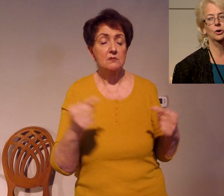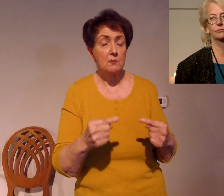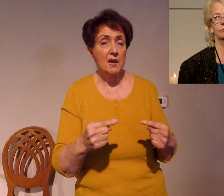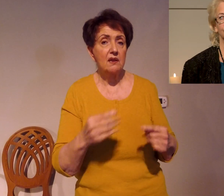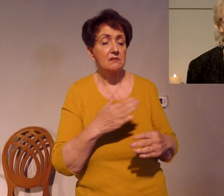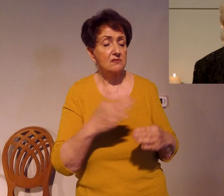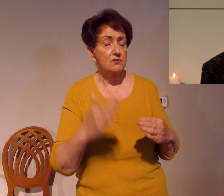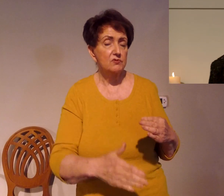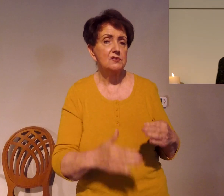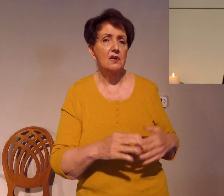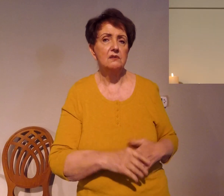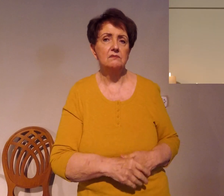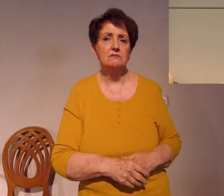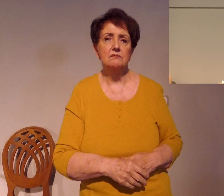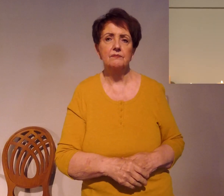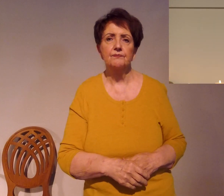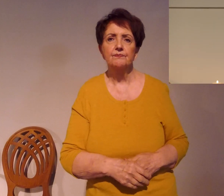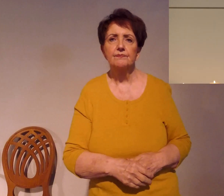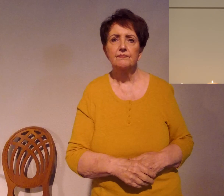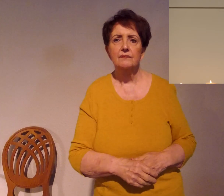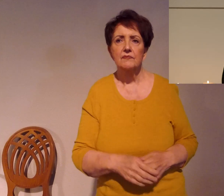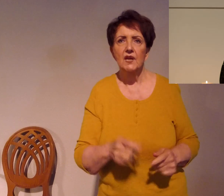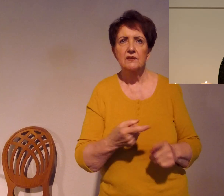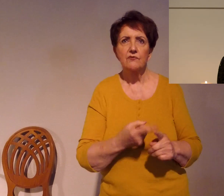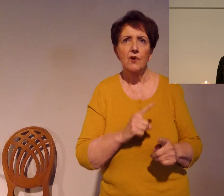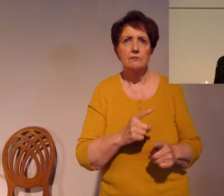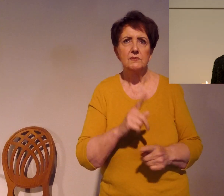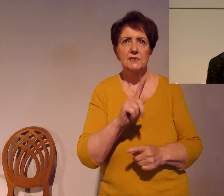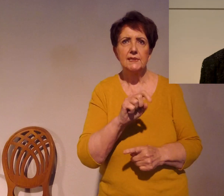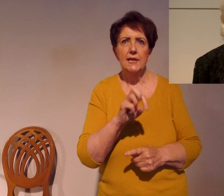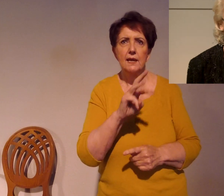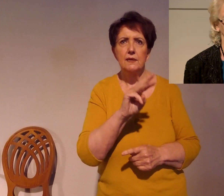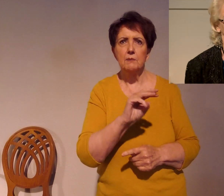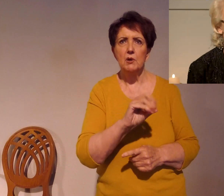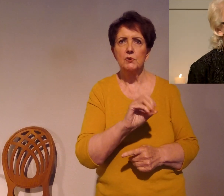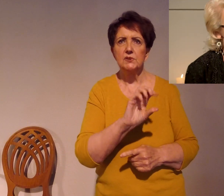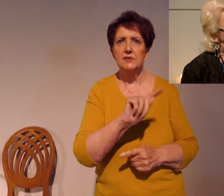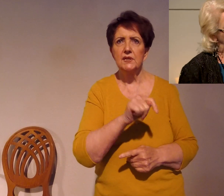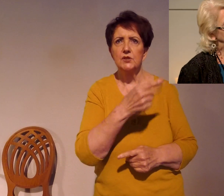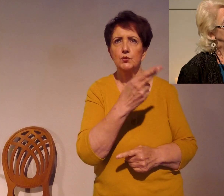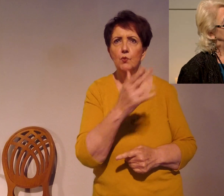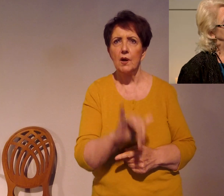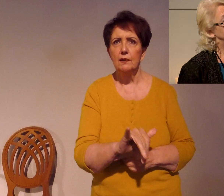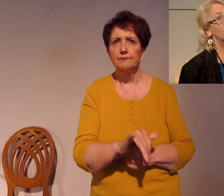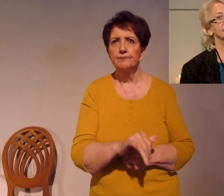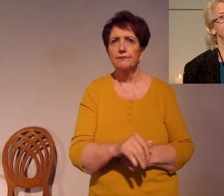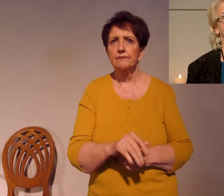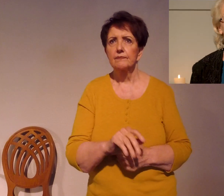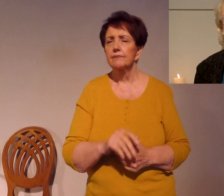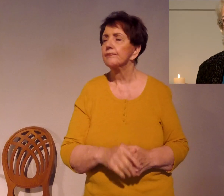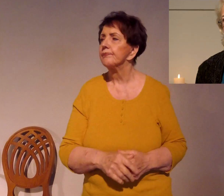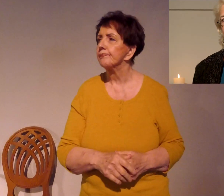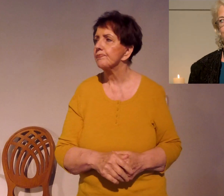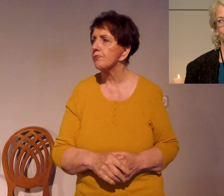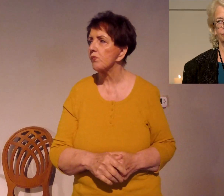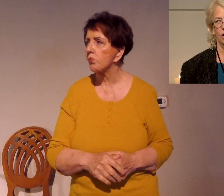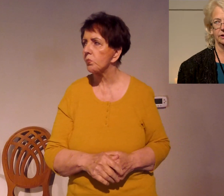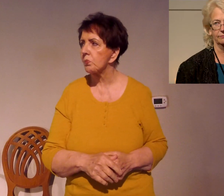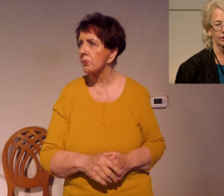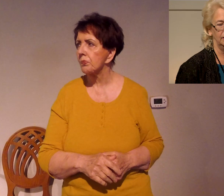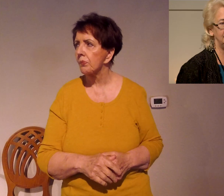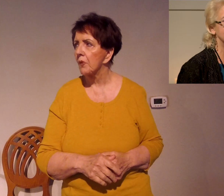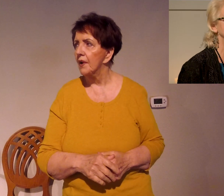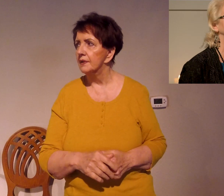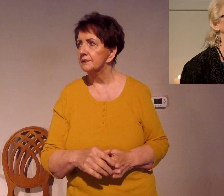actual quote from 1 Timothy 6, verse 10. So it's not just that money is the root of